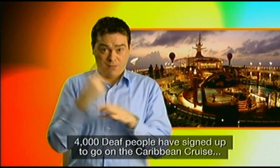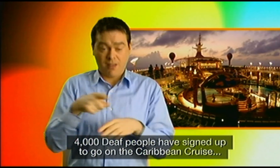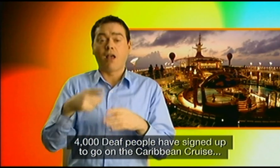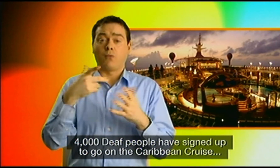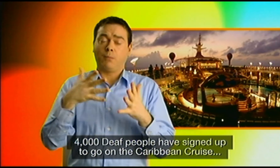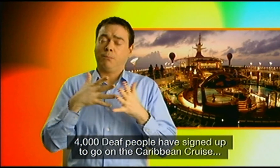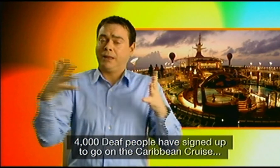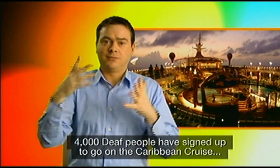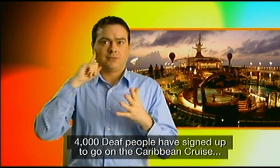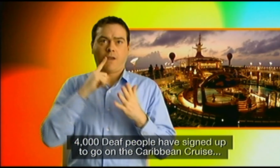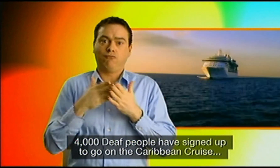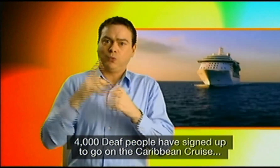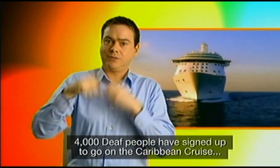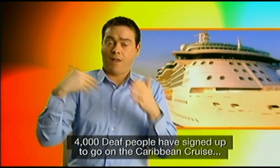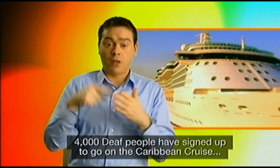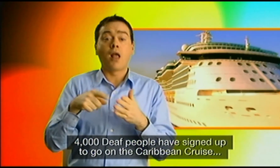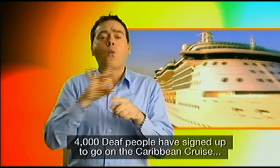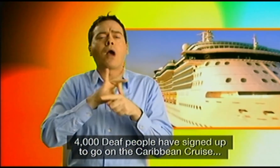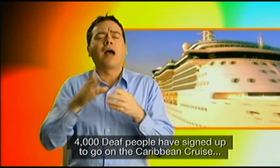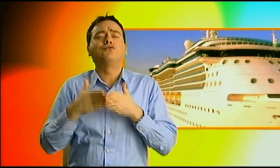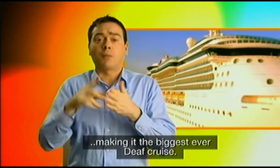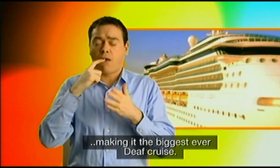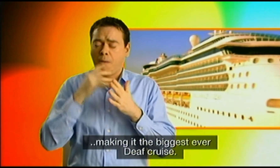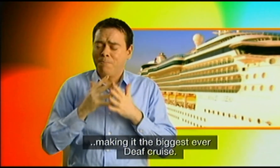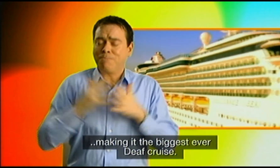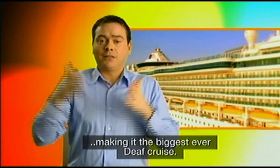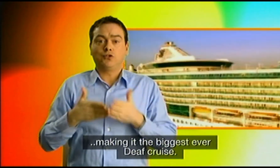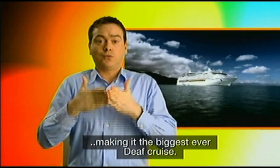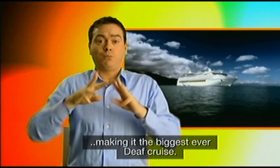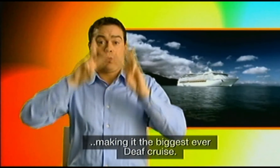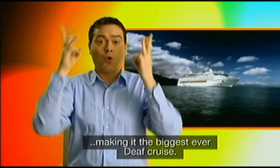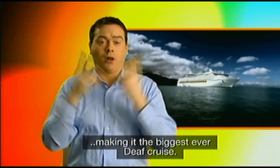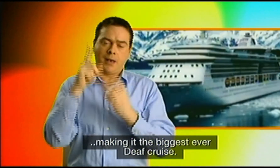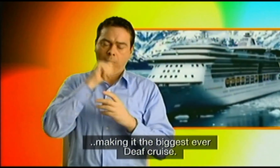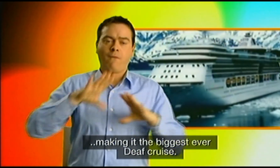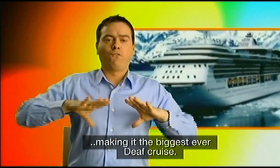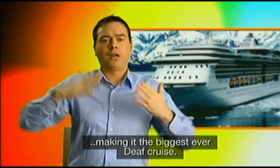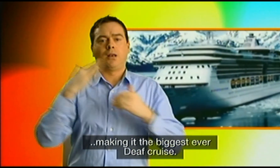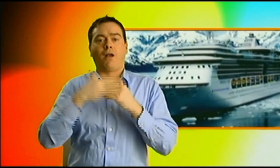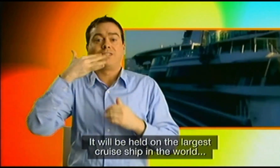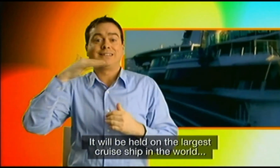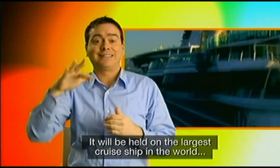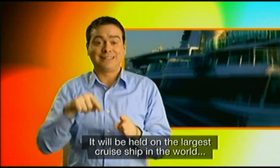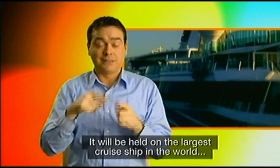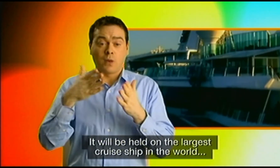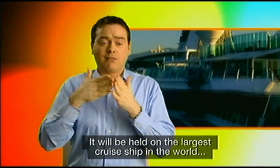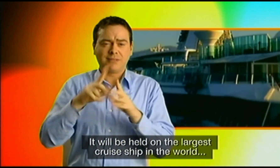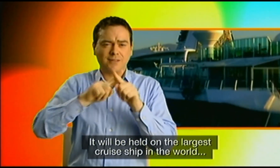have signed up to go on the Caribbean cruise, making it the biggest ever deaf cruise. It will be held on the largest cruise ship